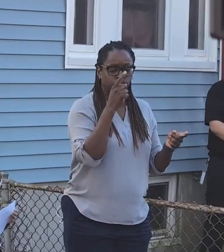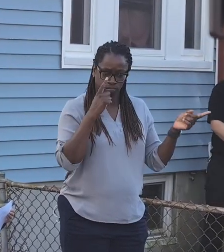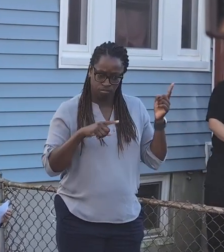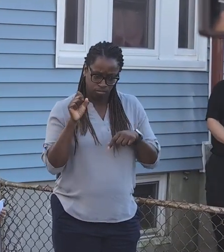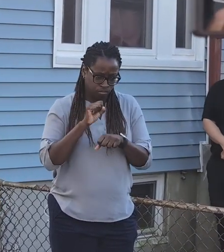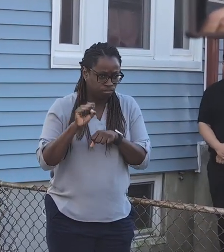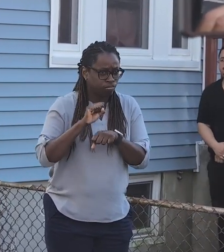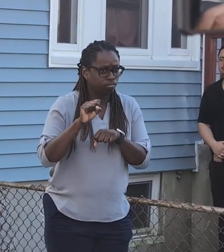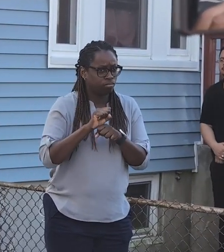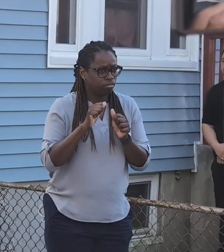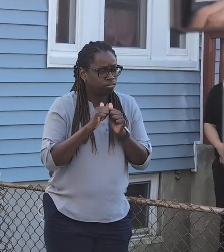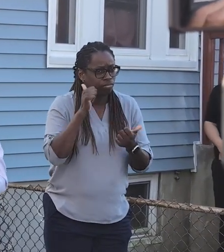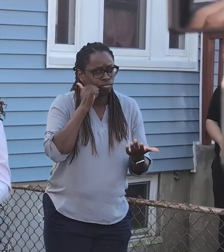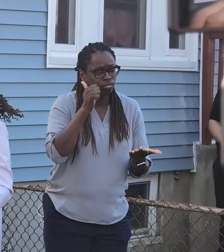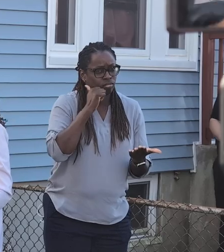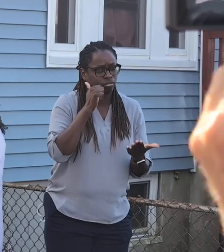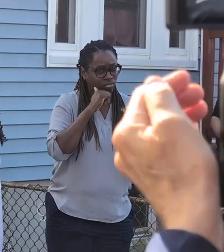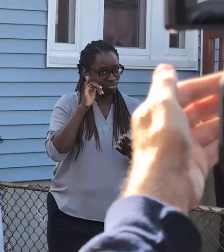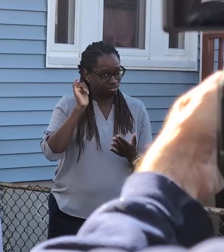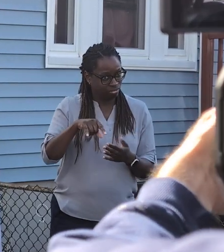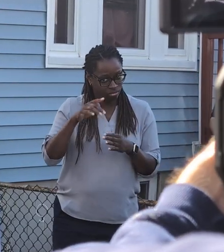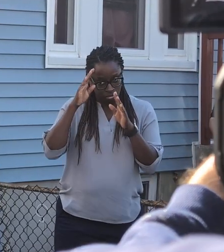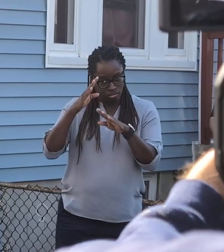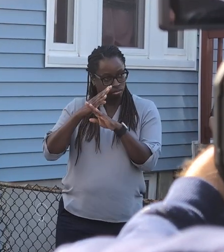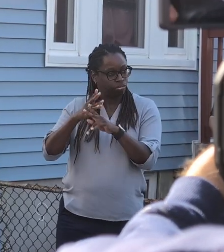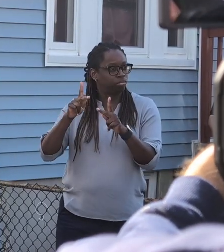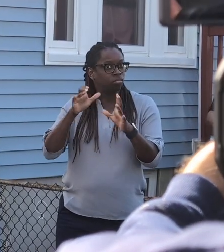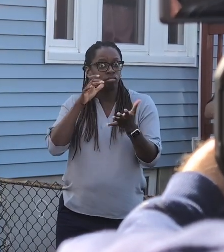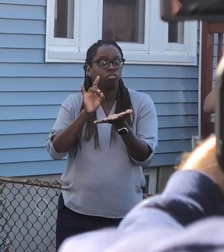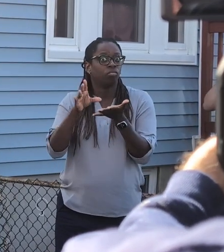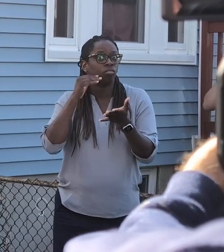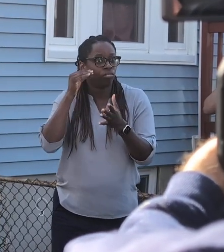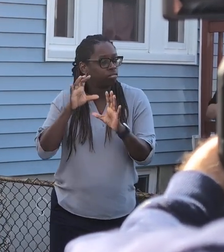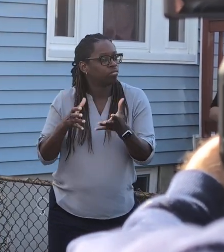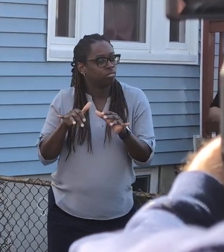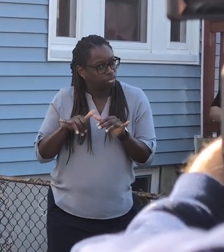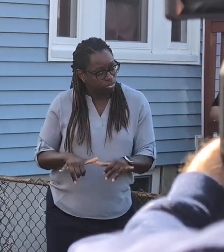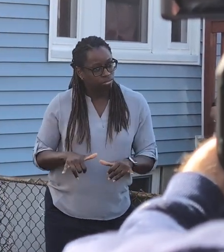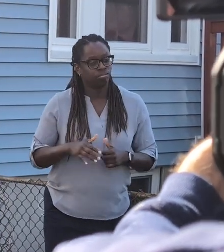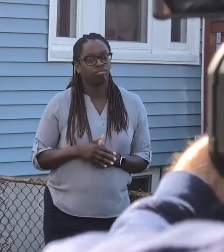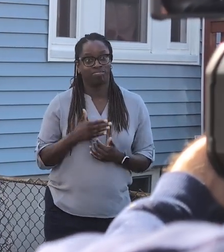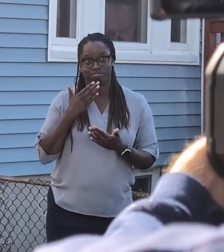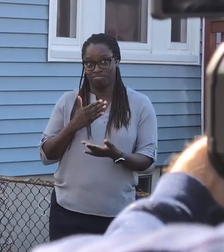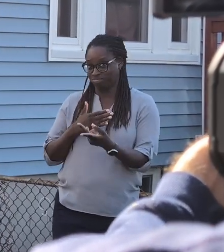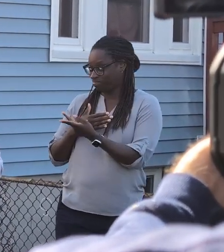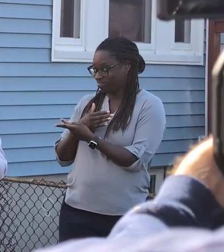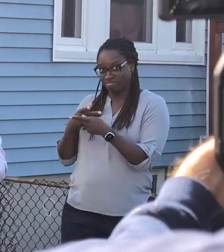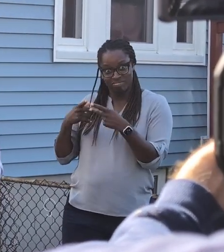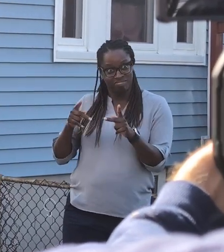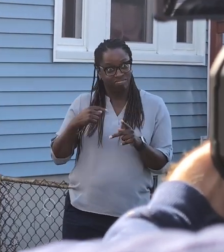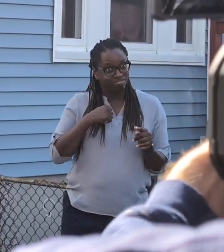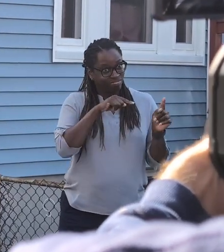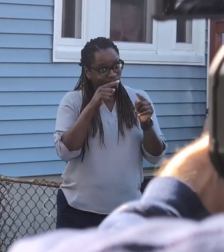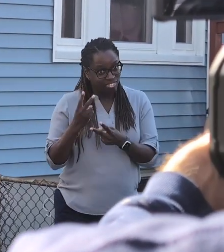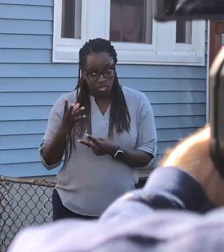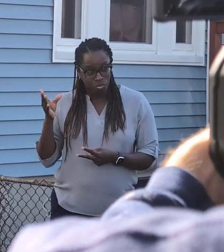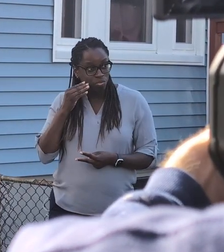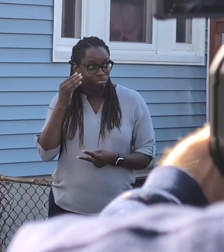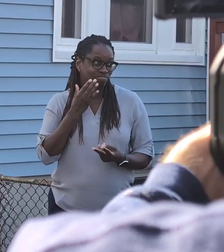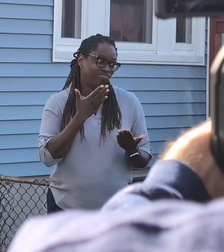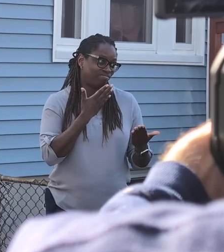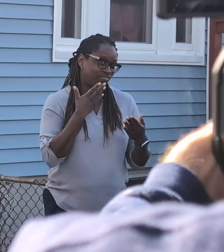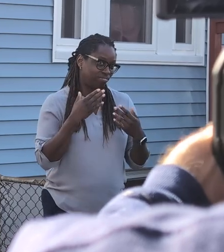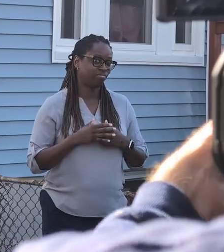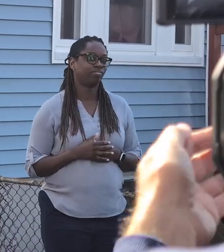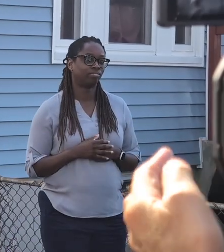of anti-displacement. You know, thank you for allowing us to let you have today. And I'm sure, but for the organizing work of City